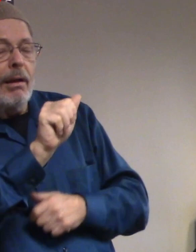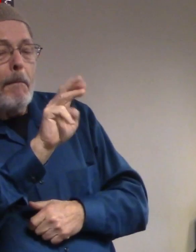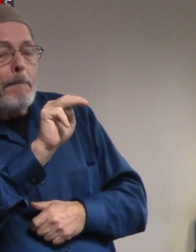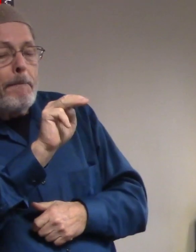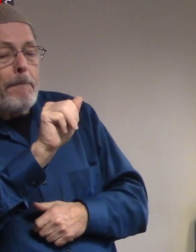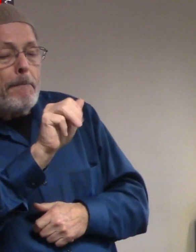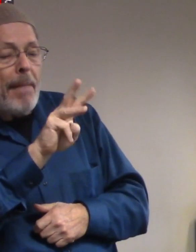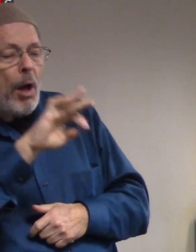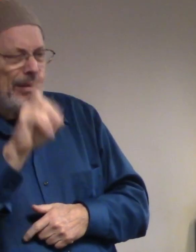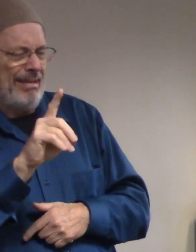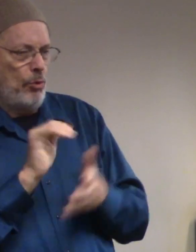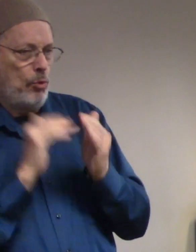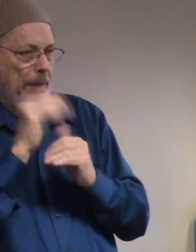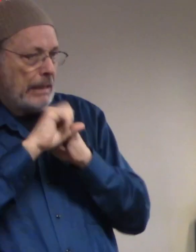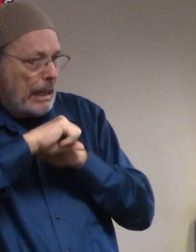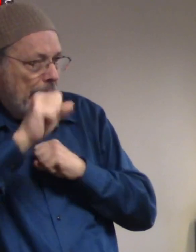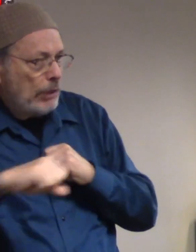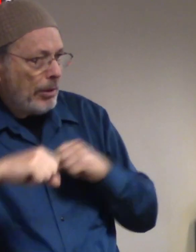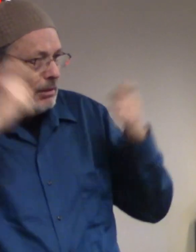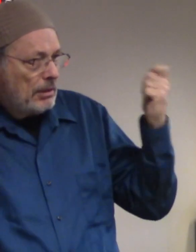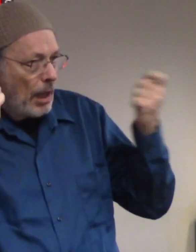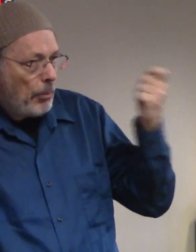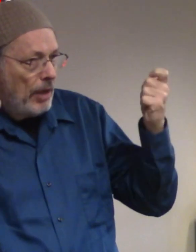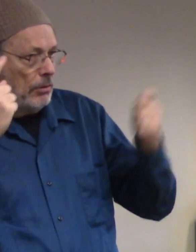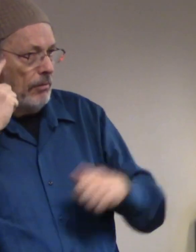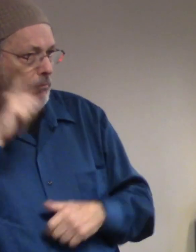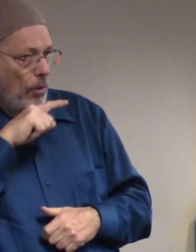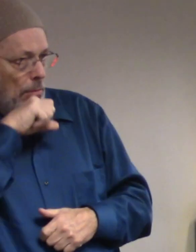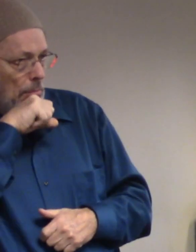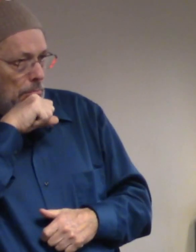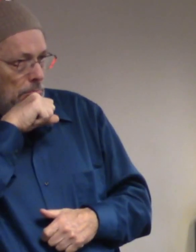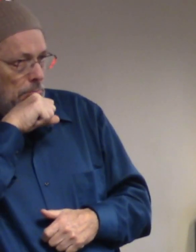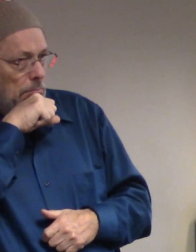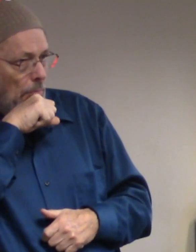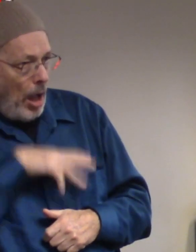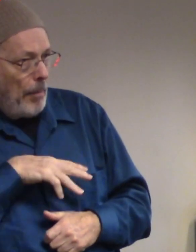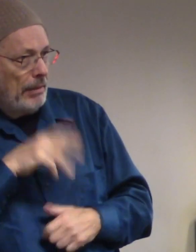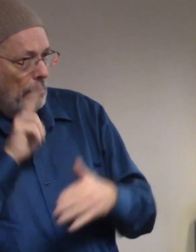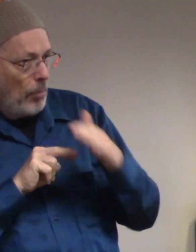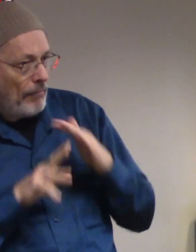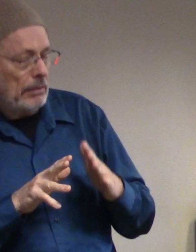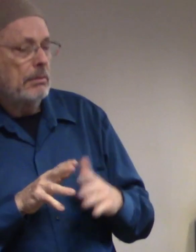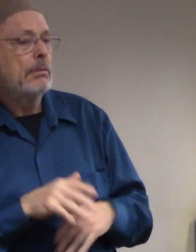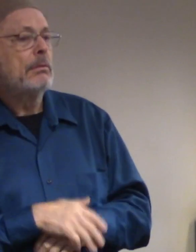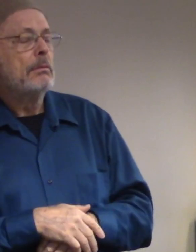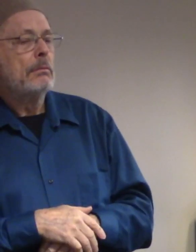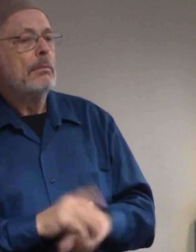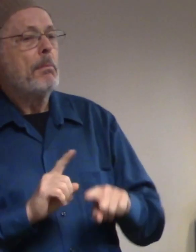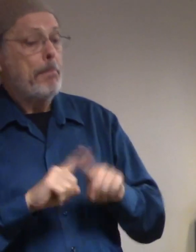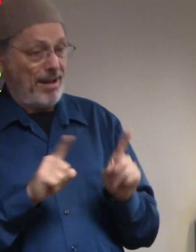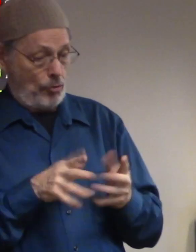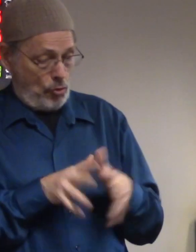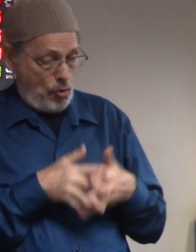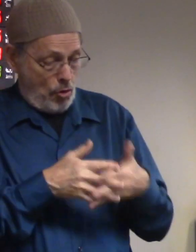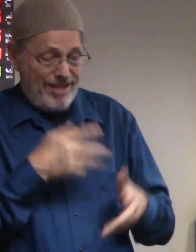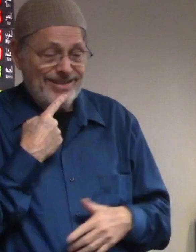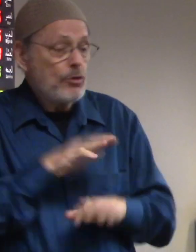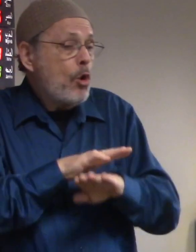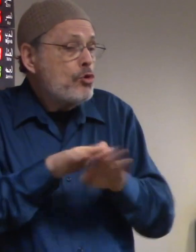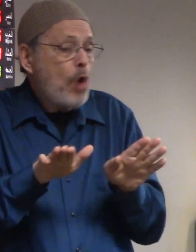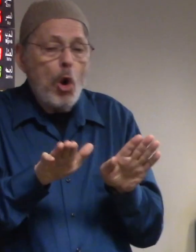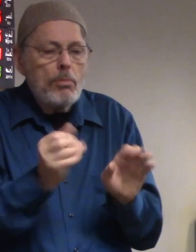the Prophet sallallahu alaihi wasallam. Astaghfirullah. Allah subhanahu wa ta'ala in the Quran says, La tufarriqu bayna ahadin min rusuli. That do